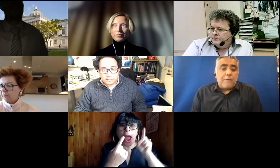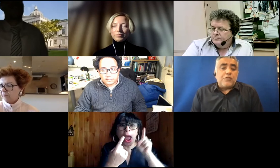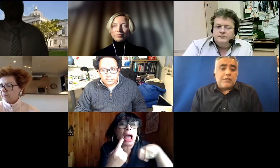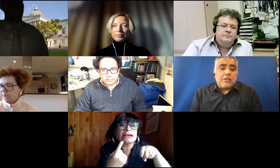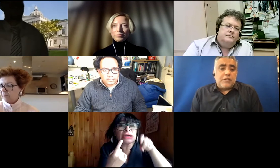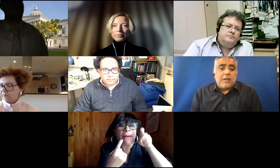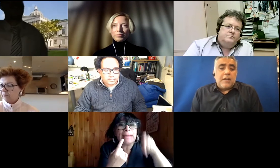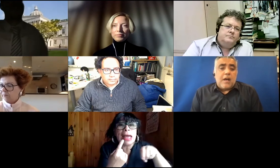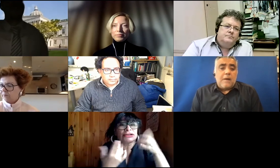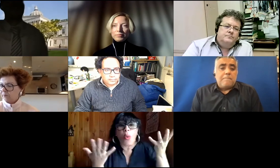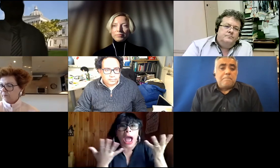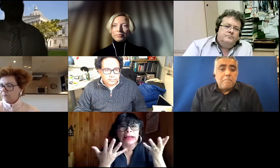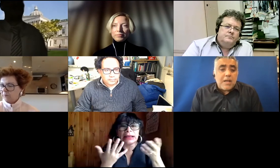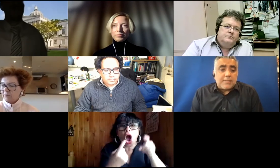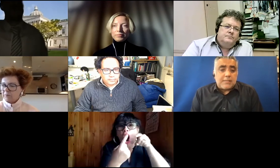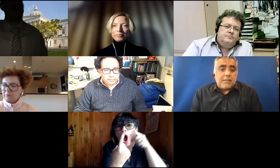artificial intelligence